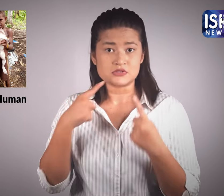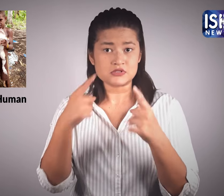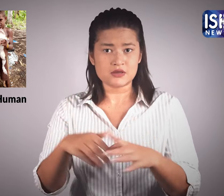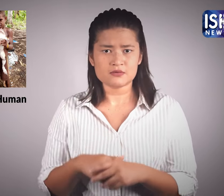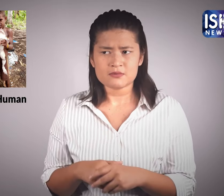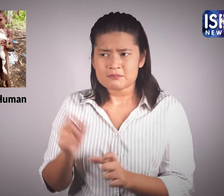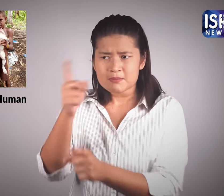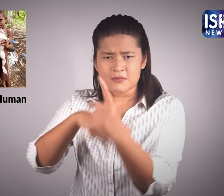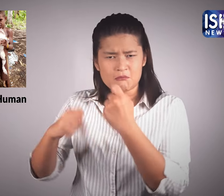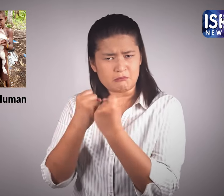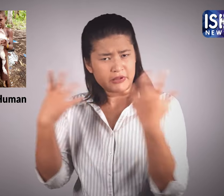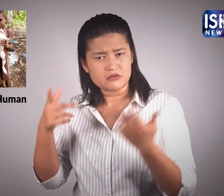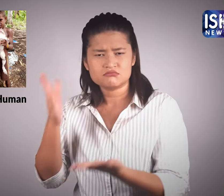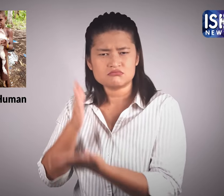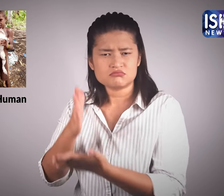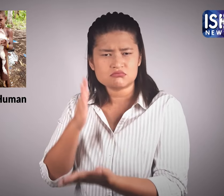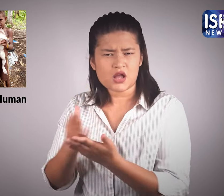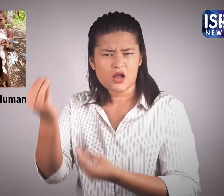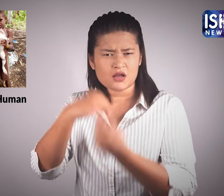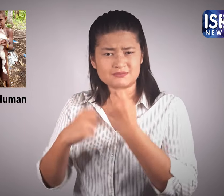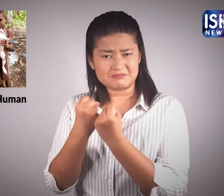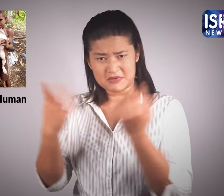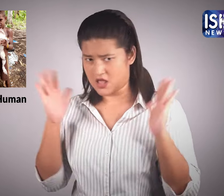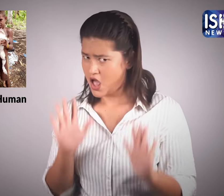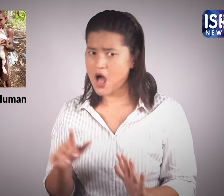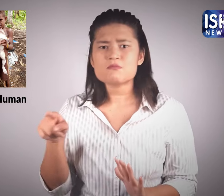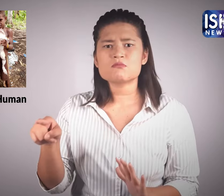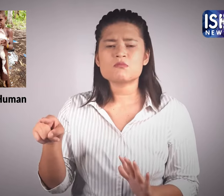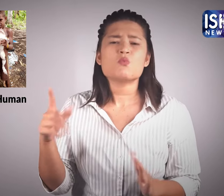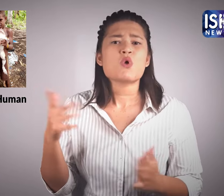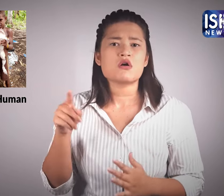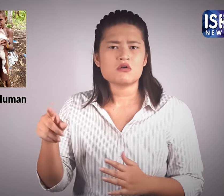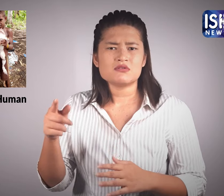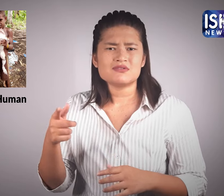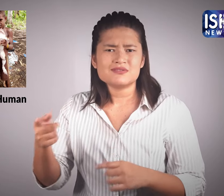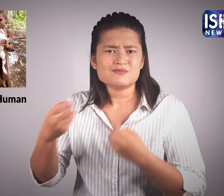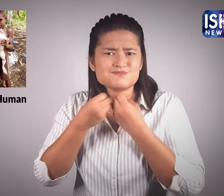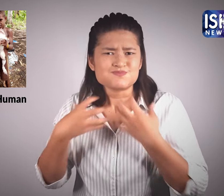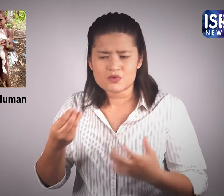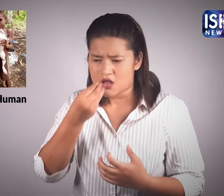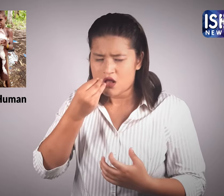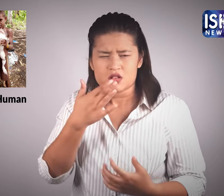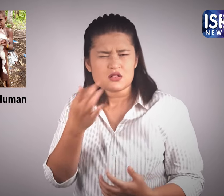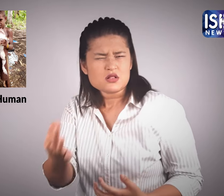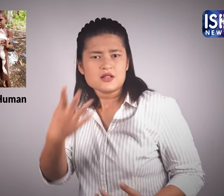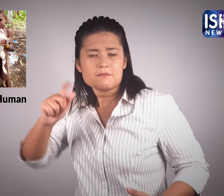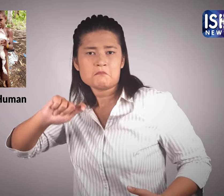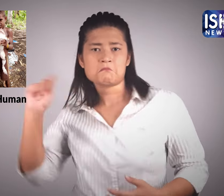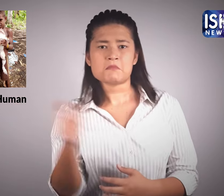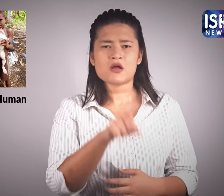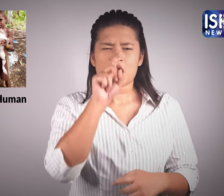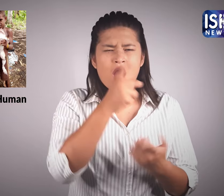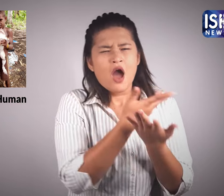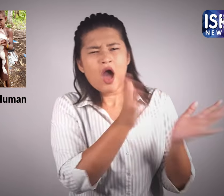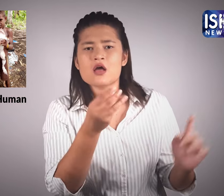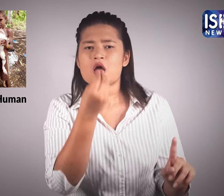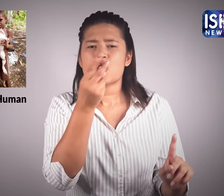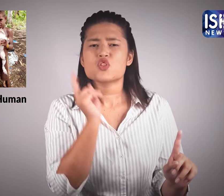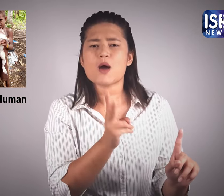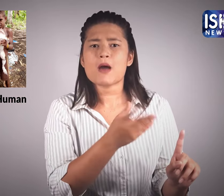Jimmy said, it is hunted by locals and people eat its meat. As the taste of bush chicken is more delicious than regular